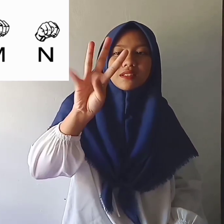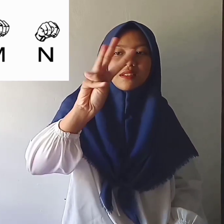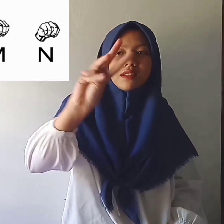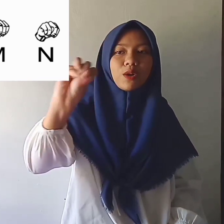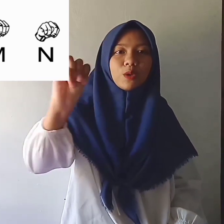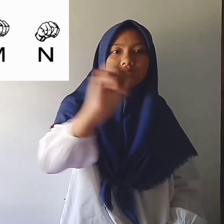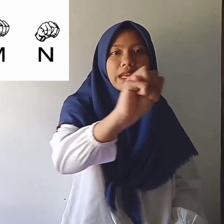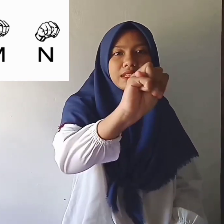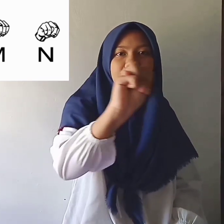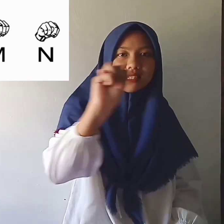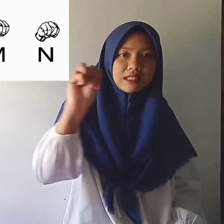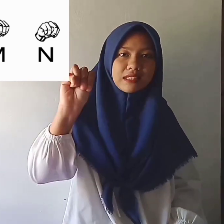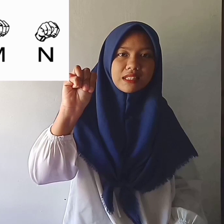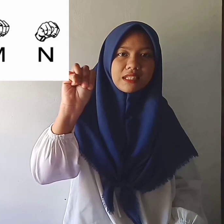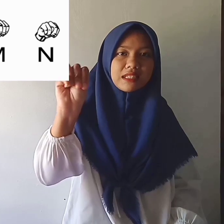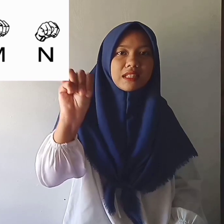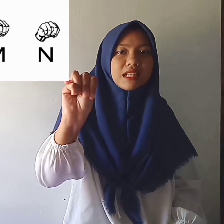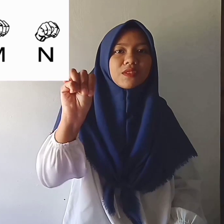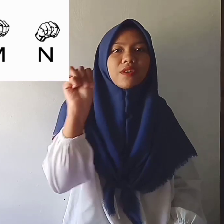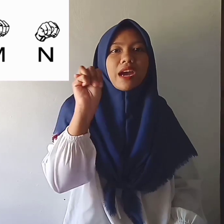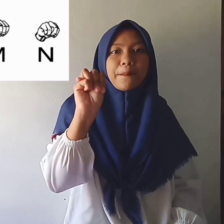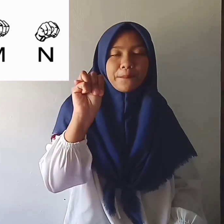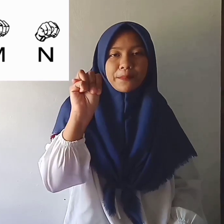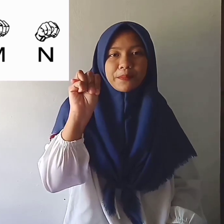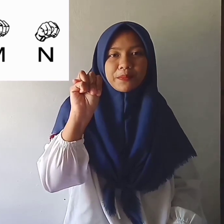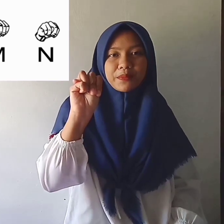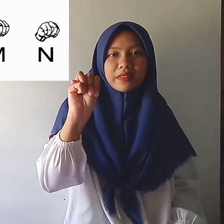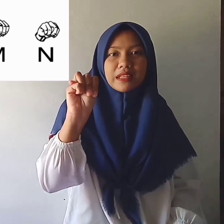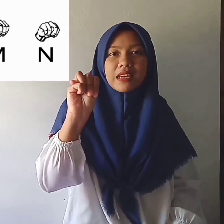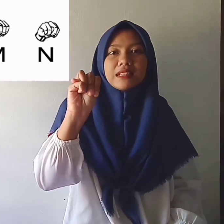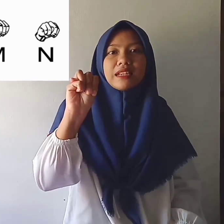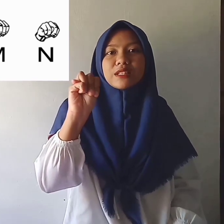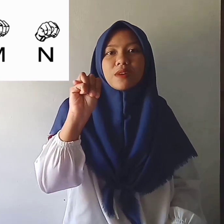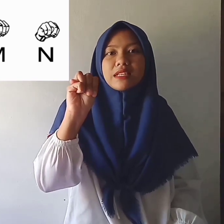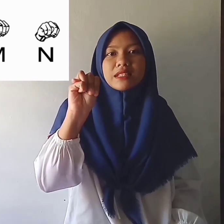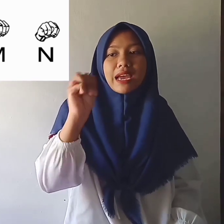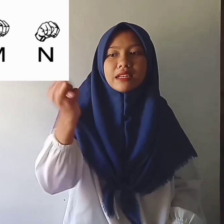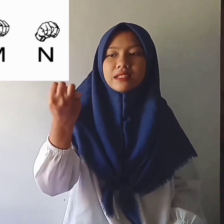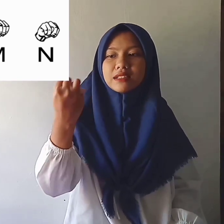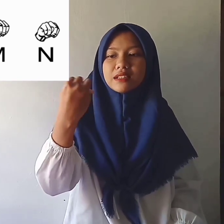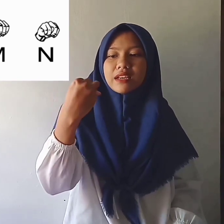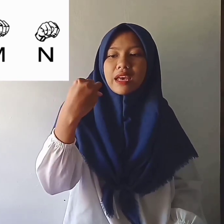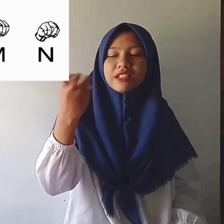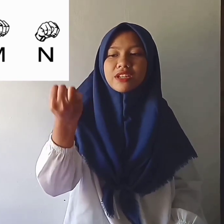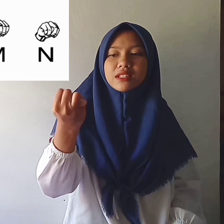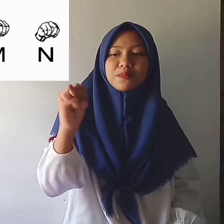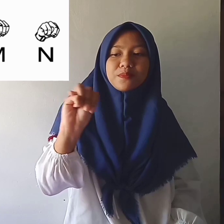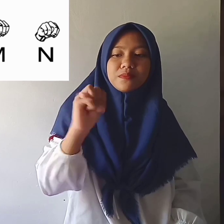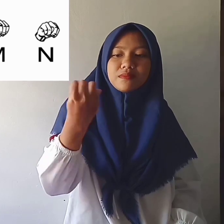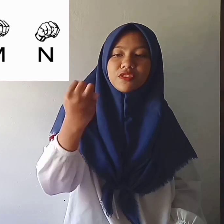in the hole like this. It stands for M. The next one is N. And just move